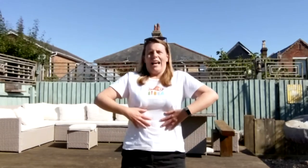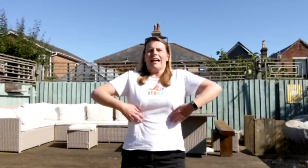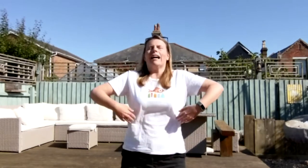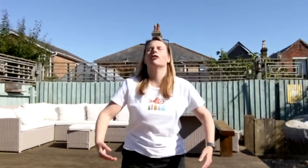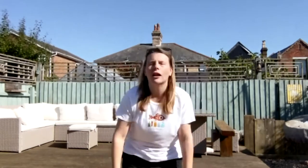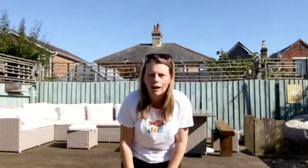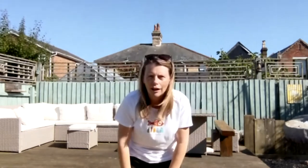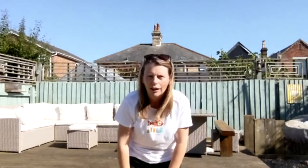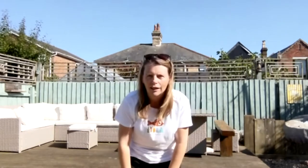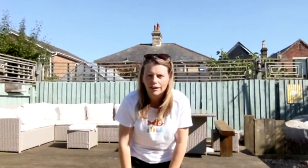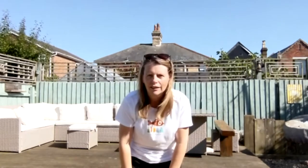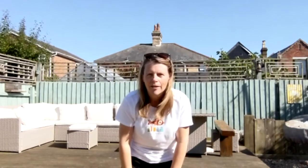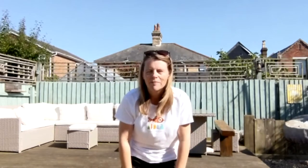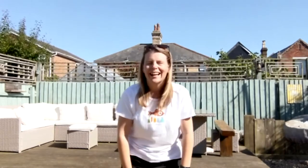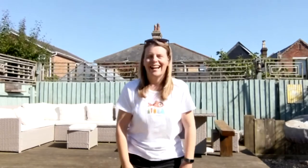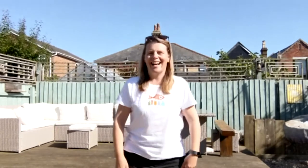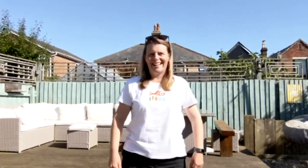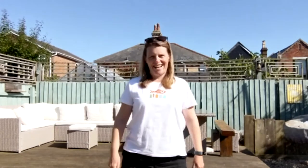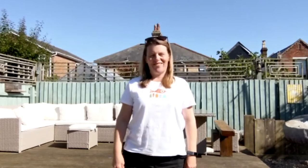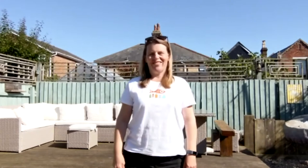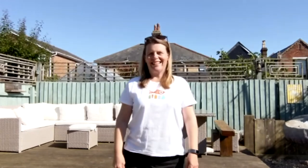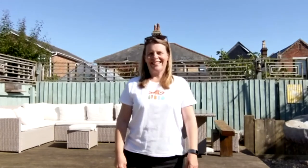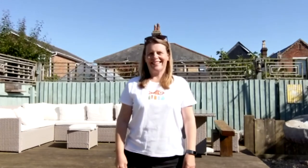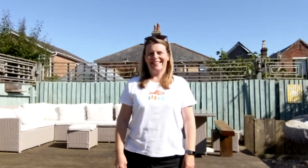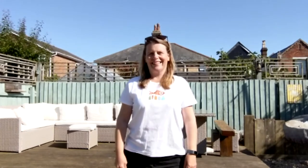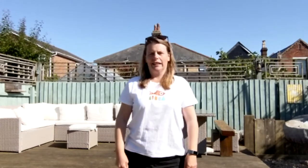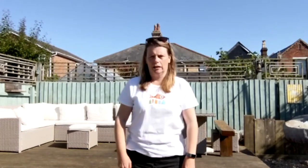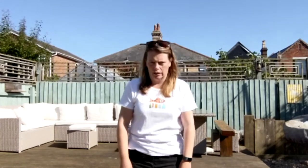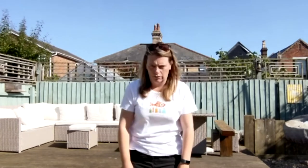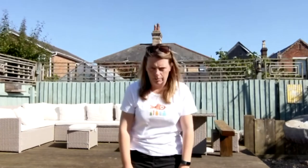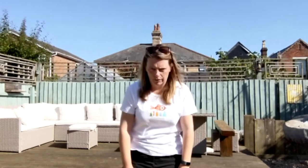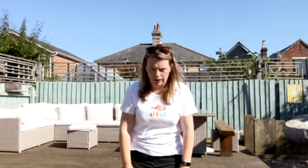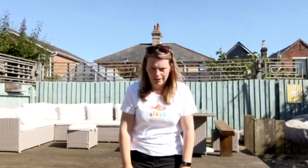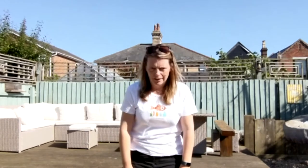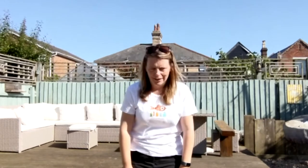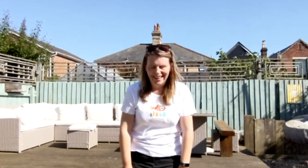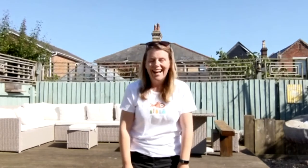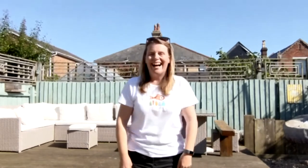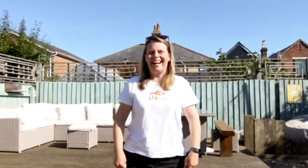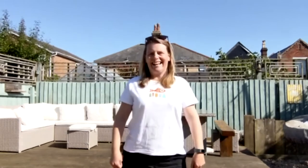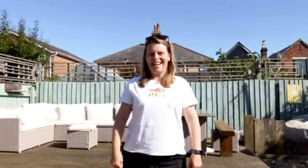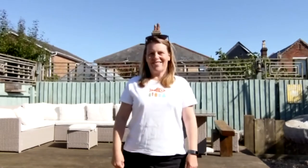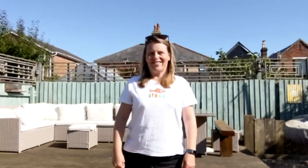And out. And a happy face. And a grumpy face. And a happy